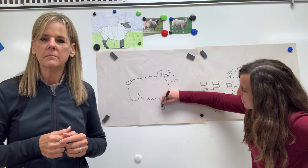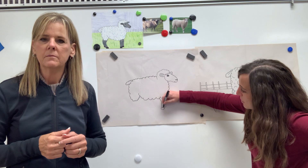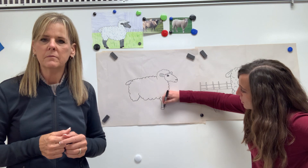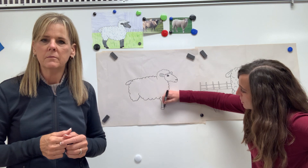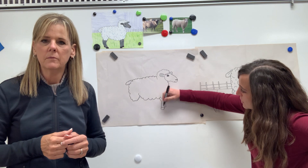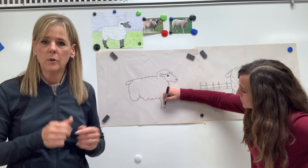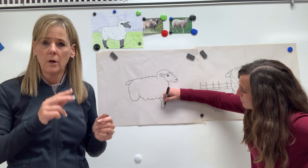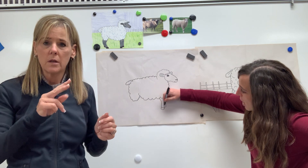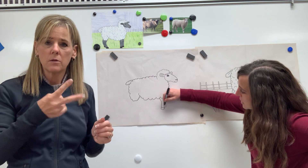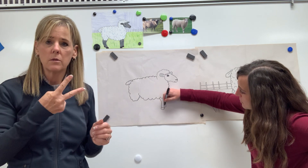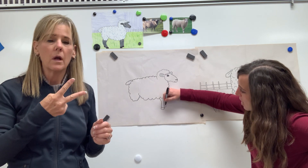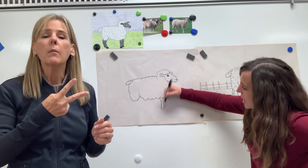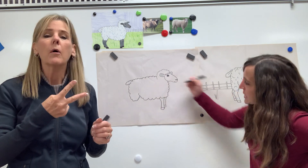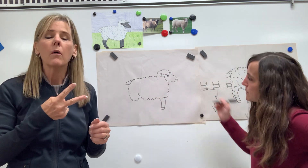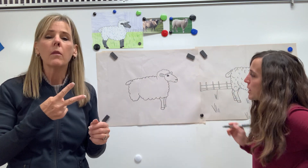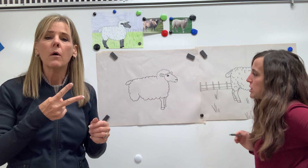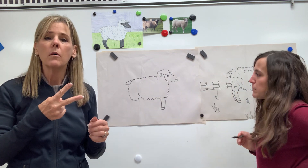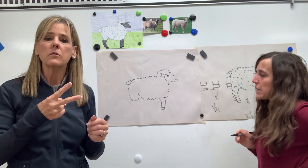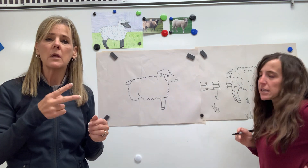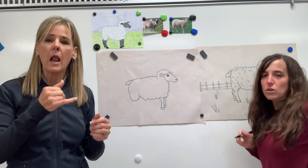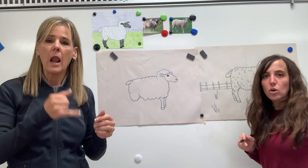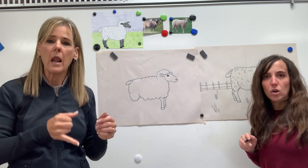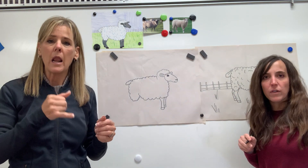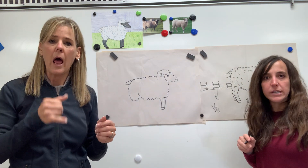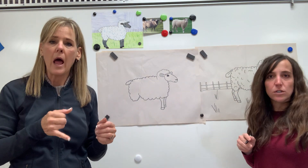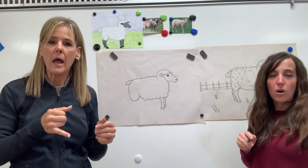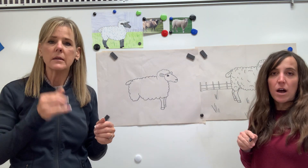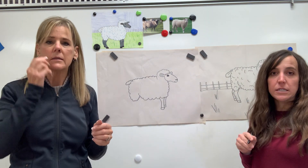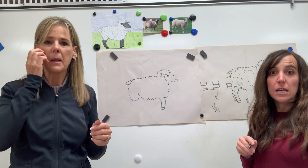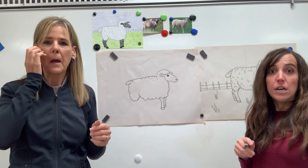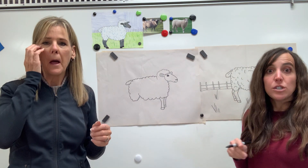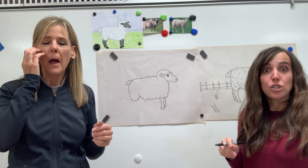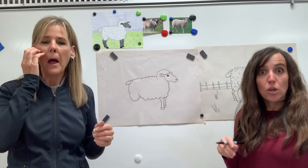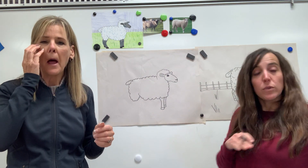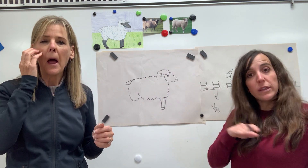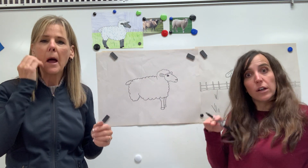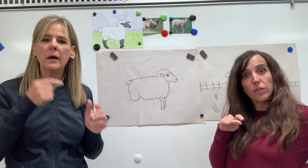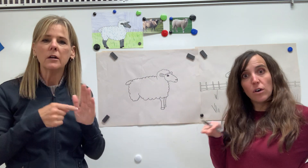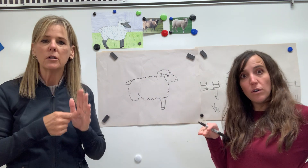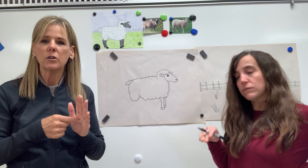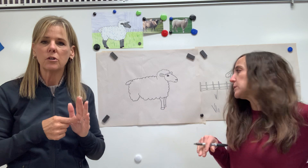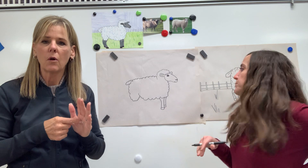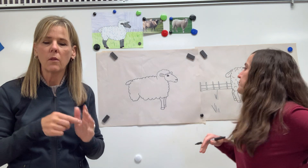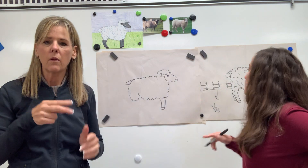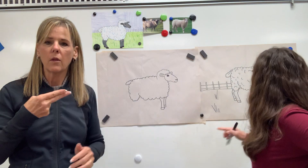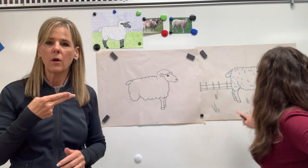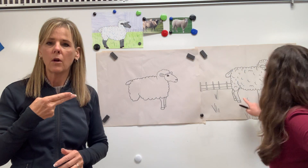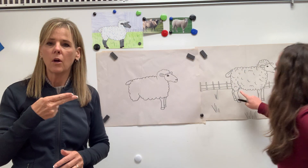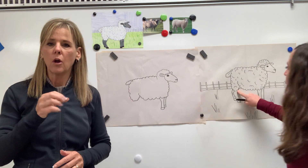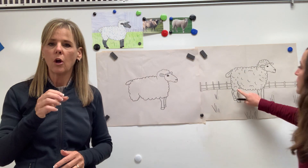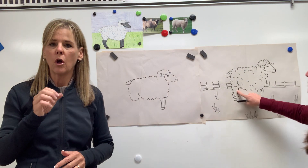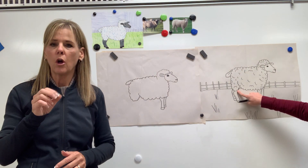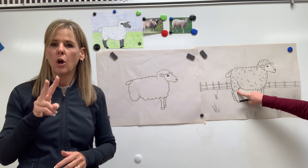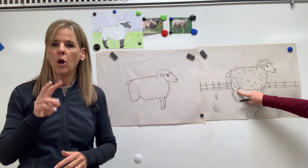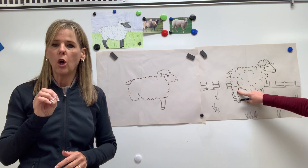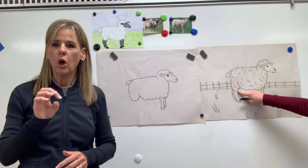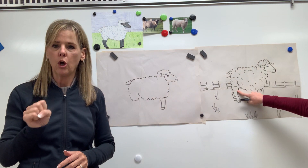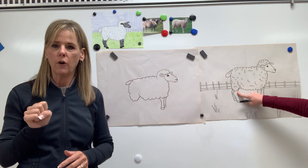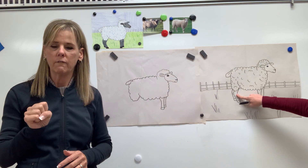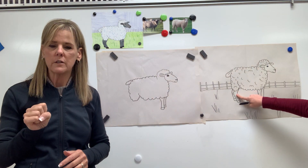double those bottom lines by just making little curve lines across to show that they're the hooves. On the back leg, I want you to